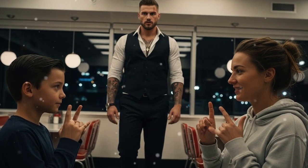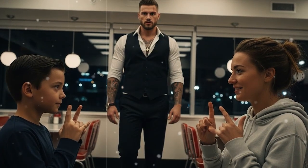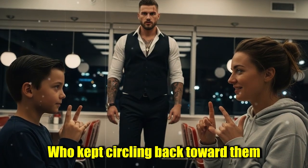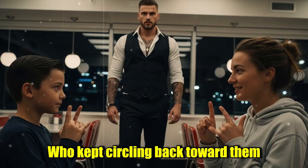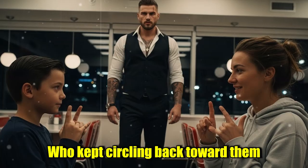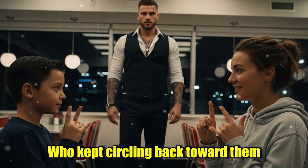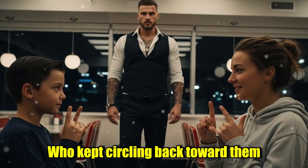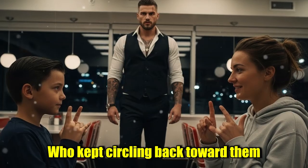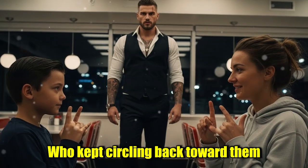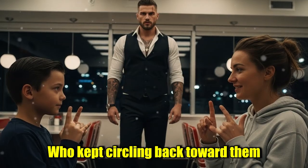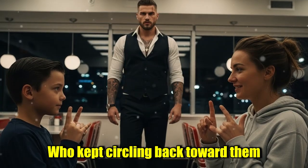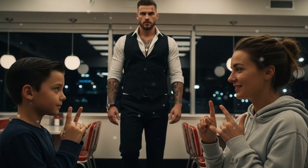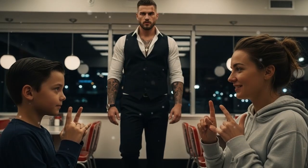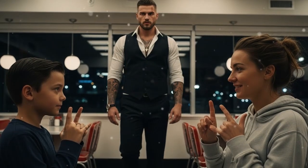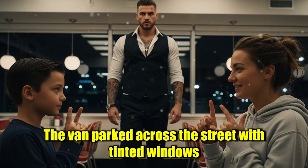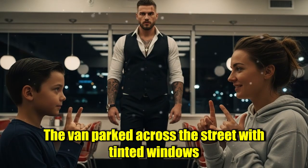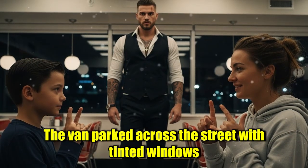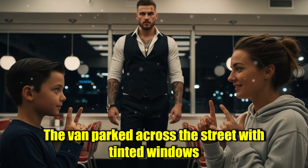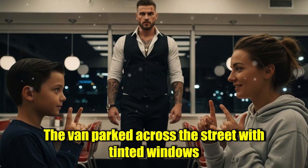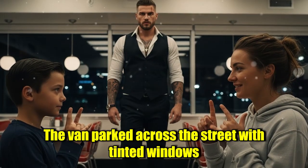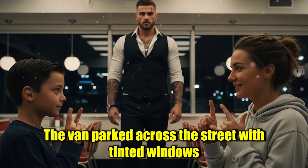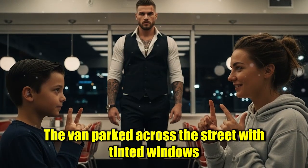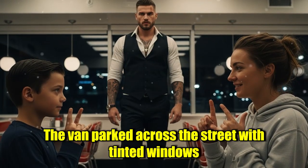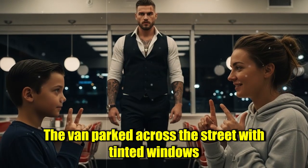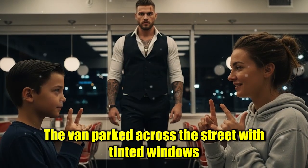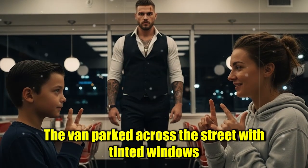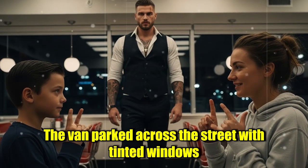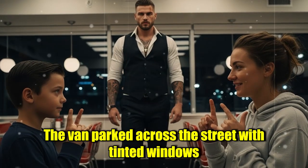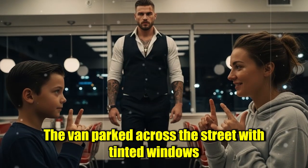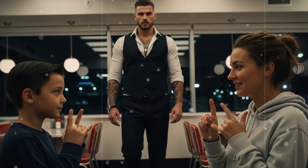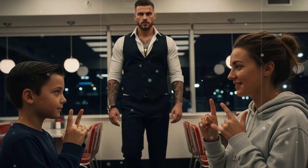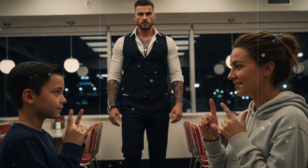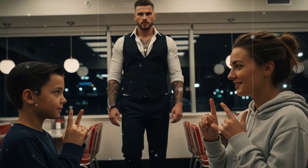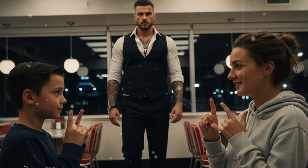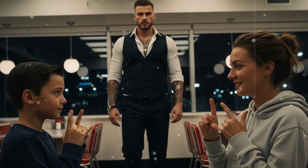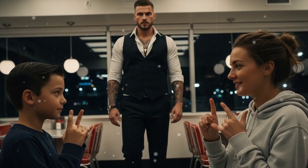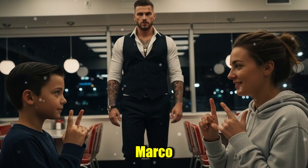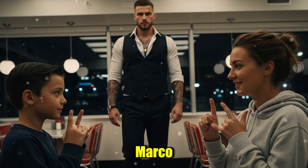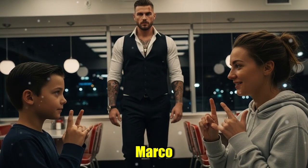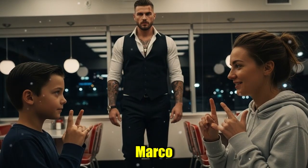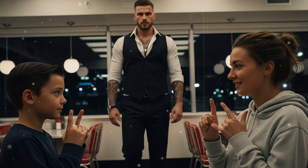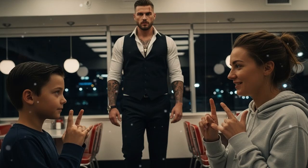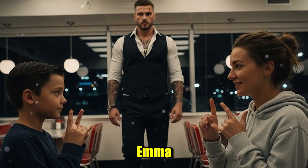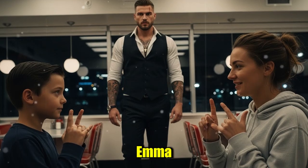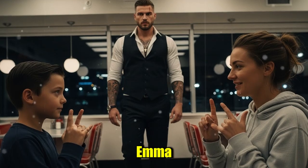who kept circling back toward them, the van parked across the street with tinted windows. "Marco," Emma